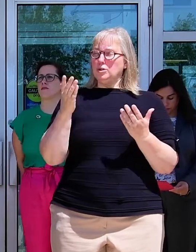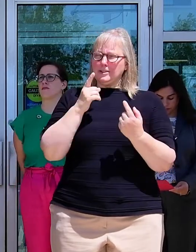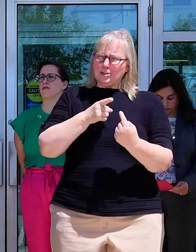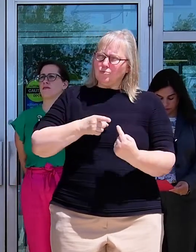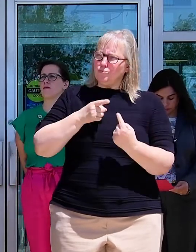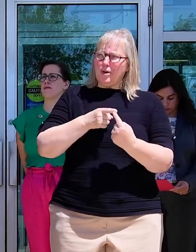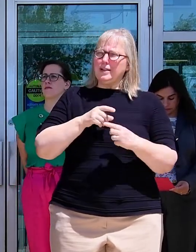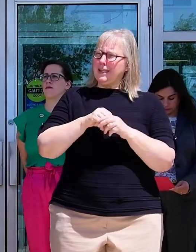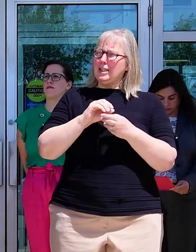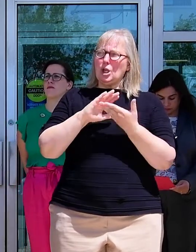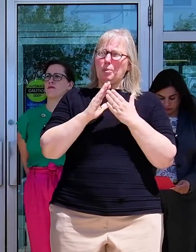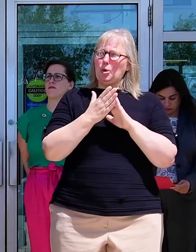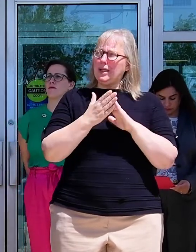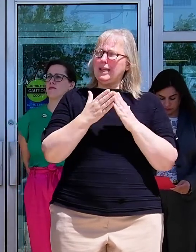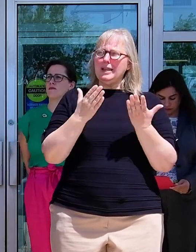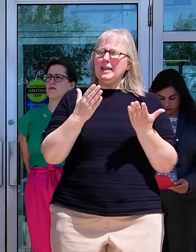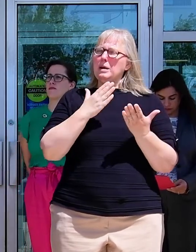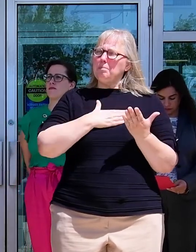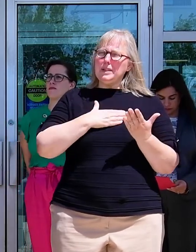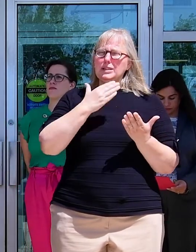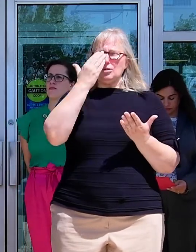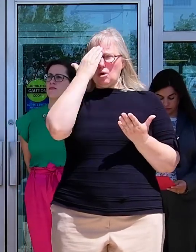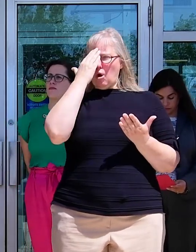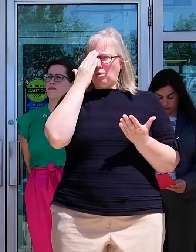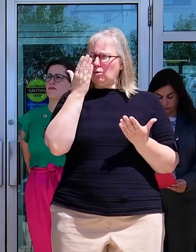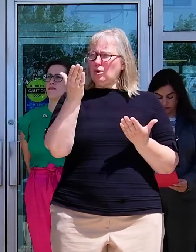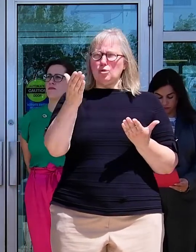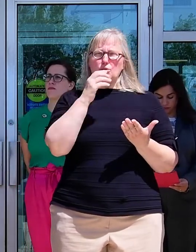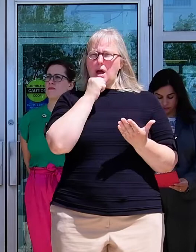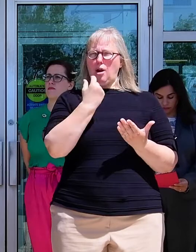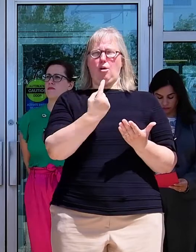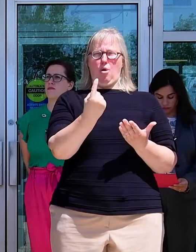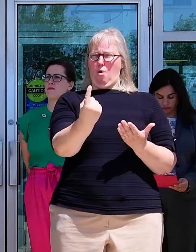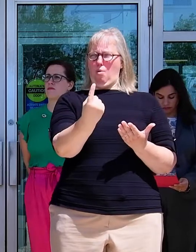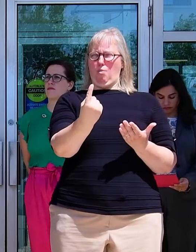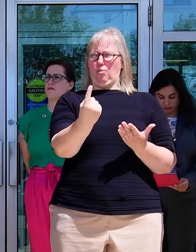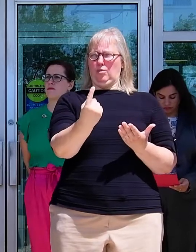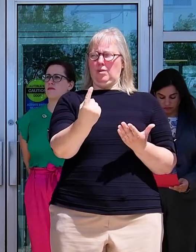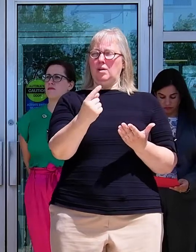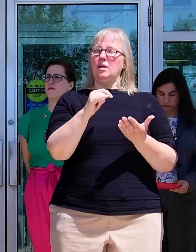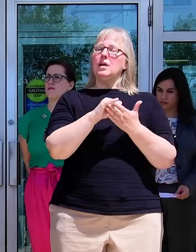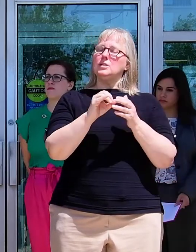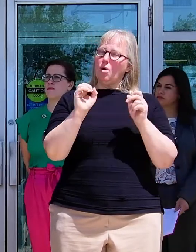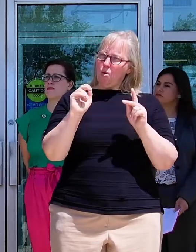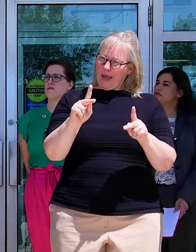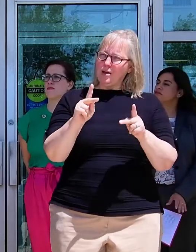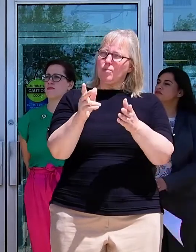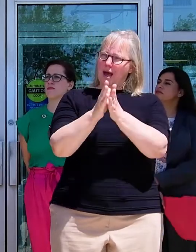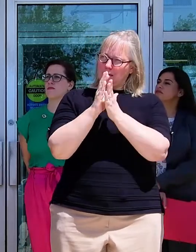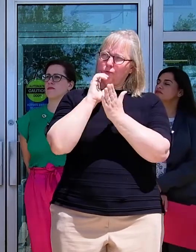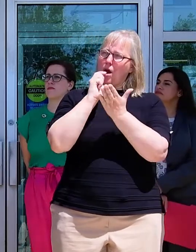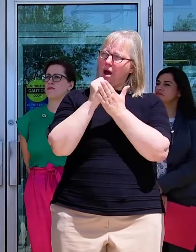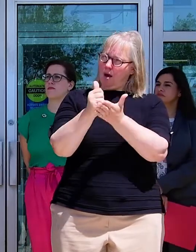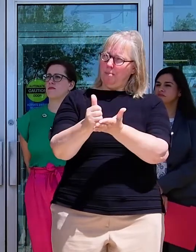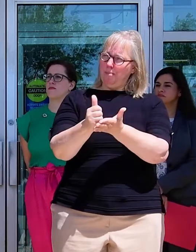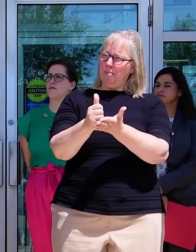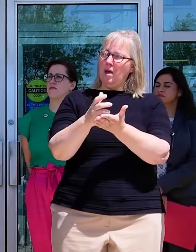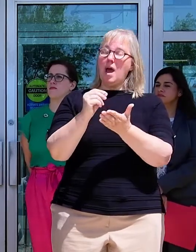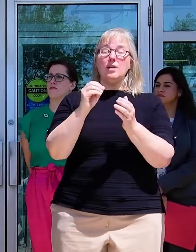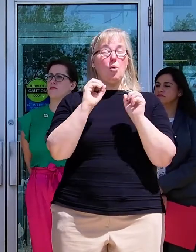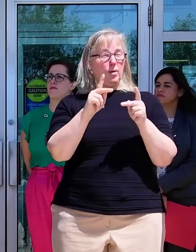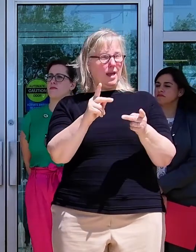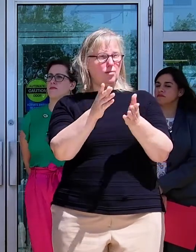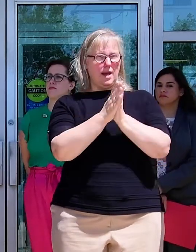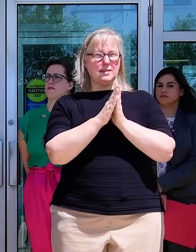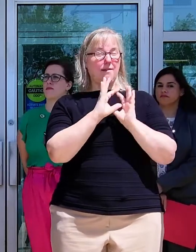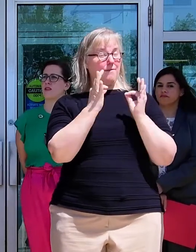community, please know you're not alone. It's okay to ask for help, and it's okay to ask a family